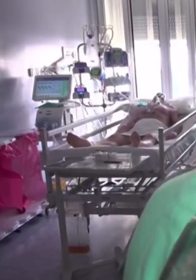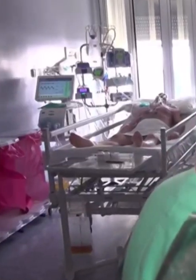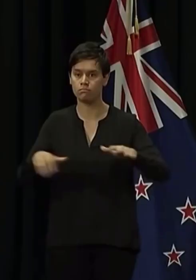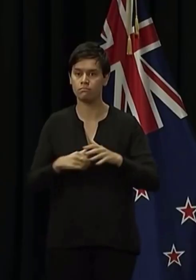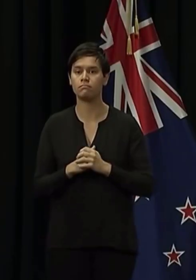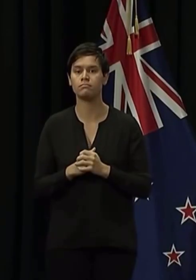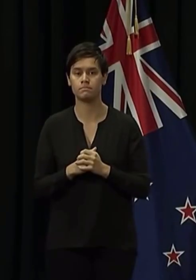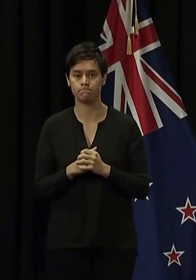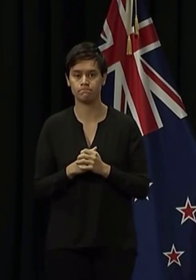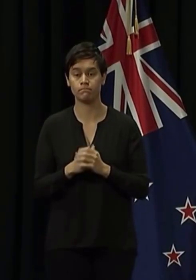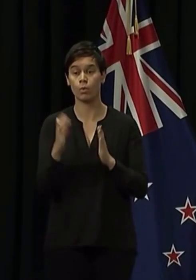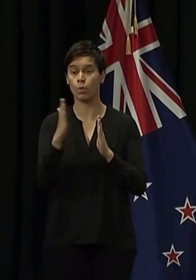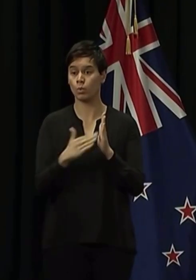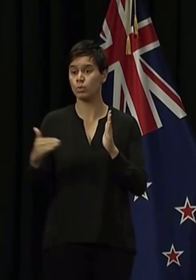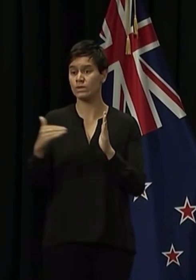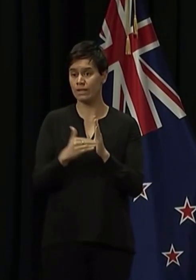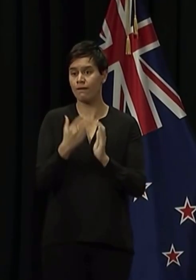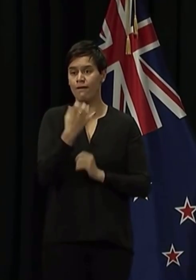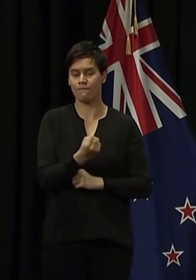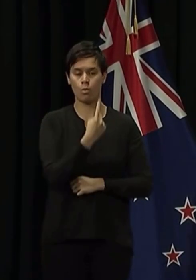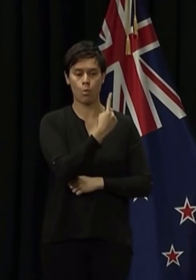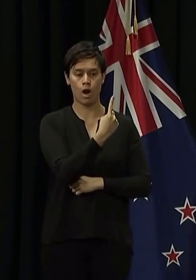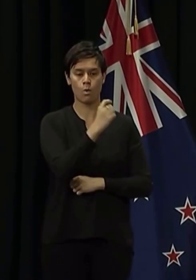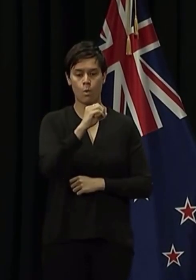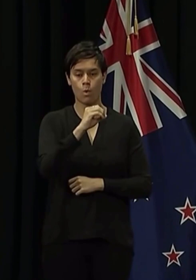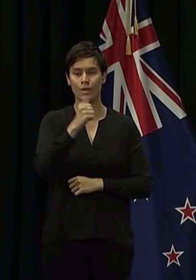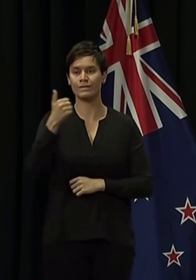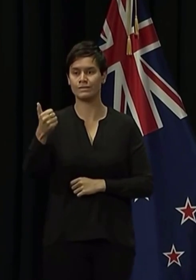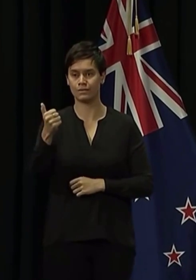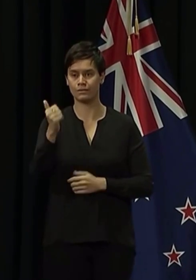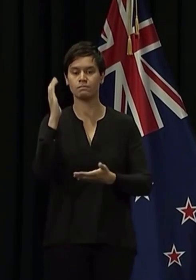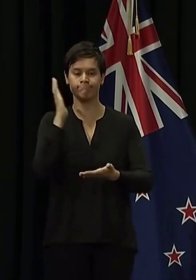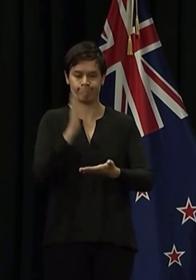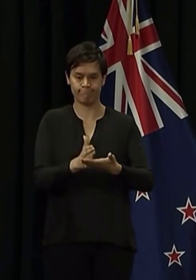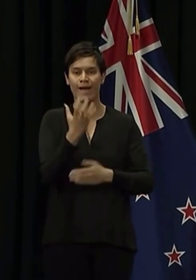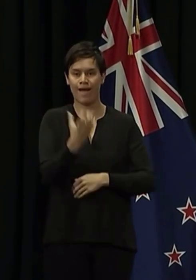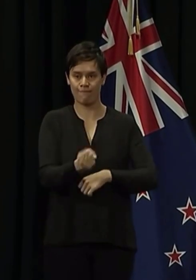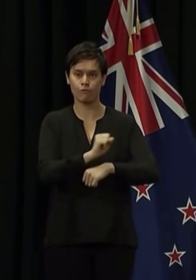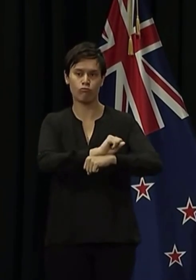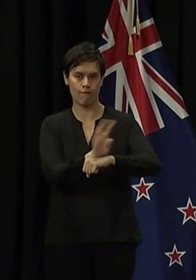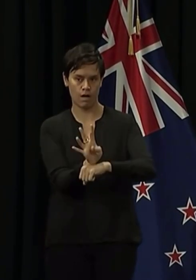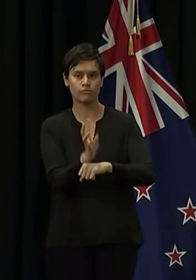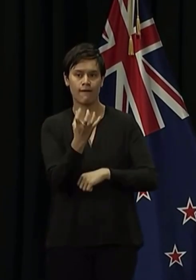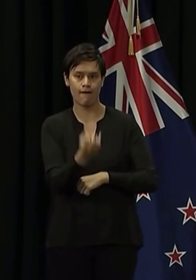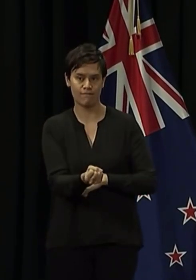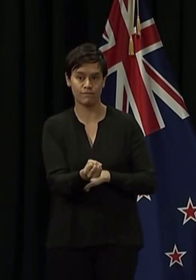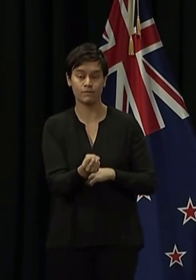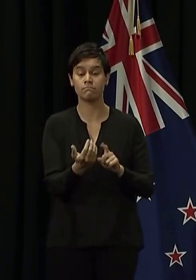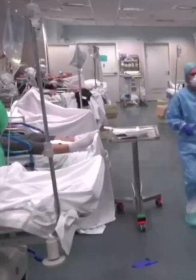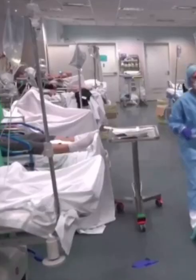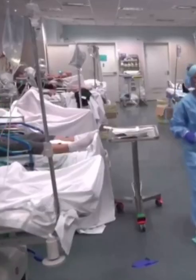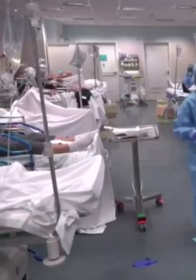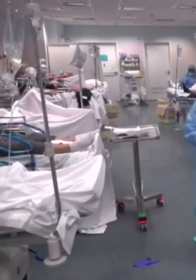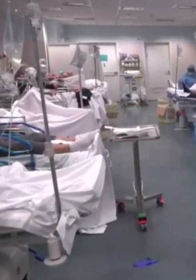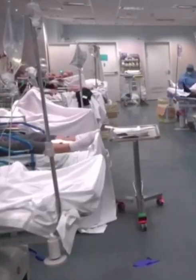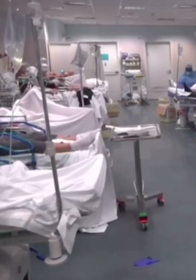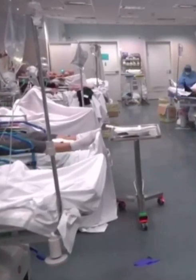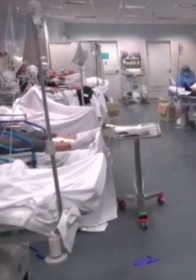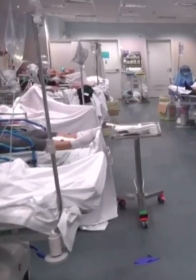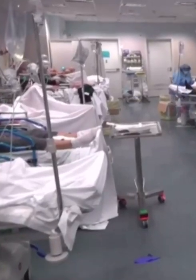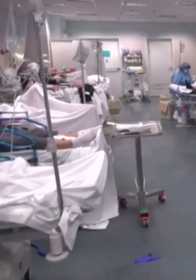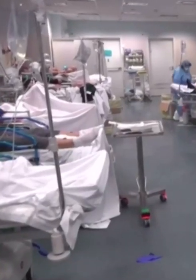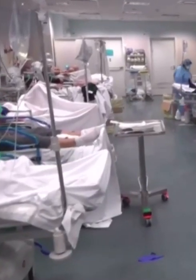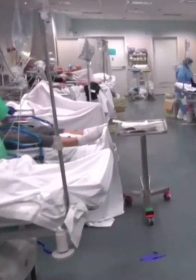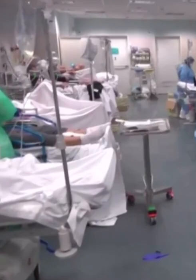Italy. We currently have 102 cases. But so did Italy once. It now has nearly